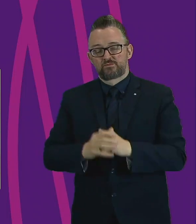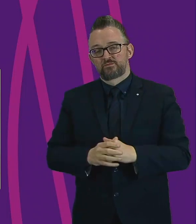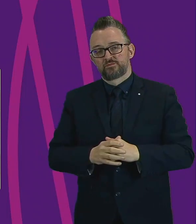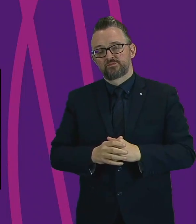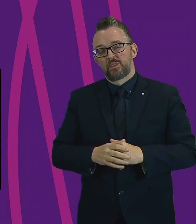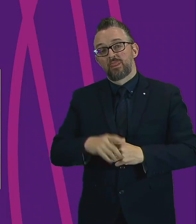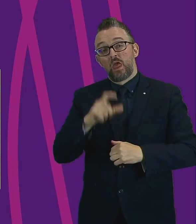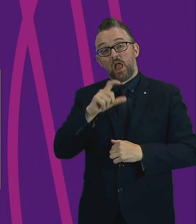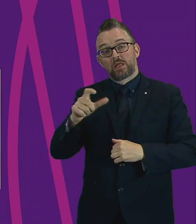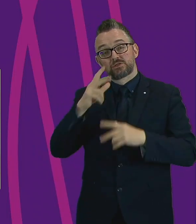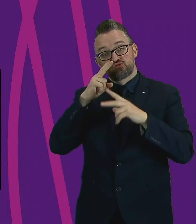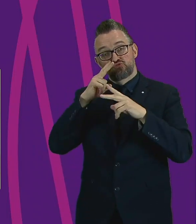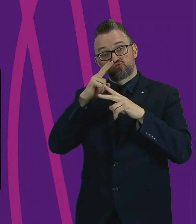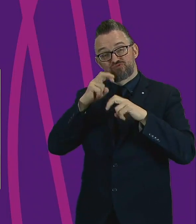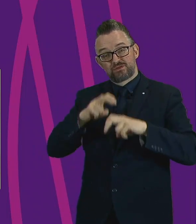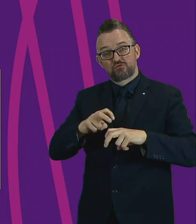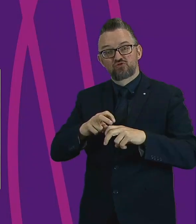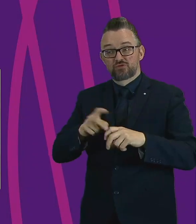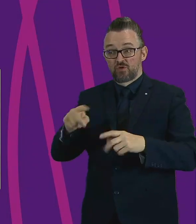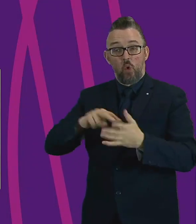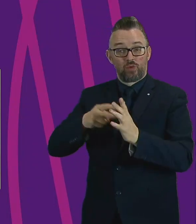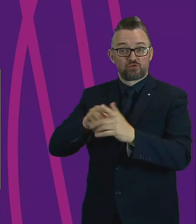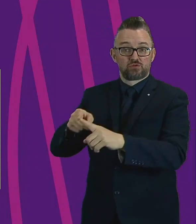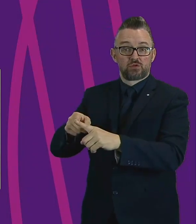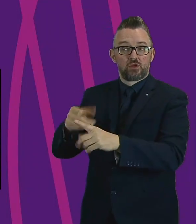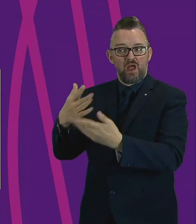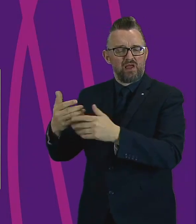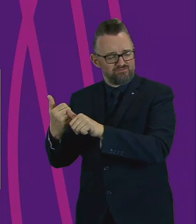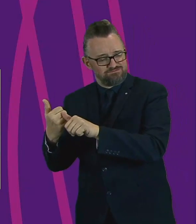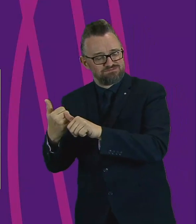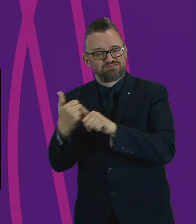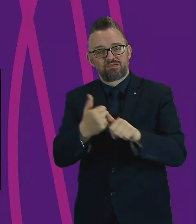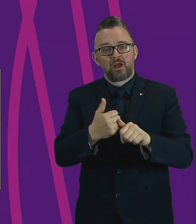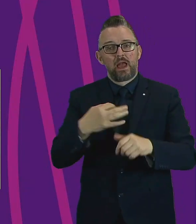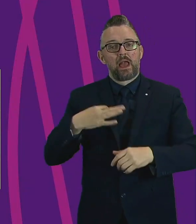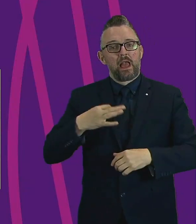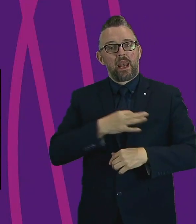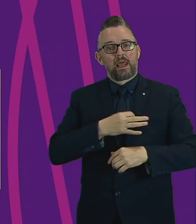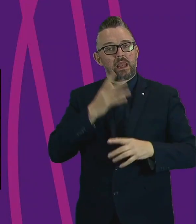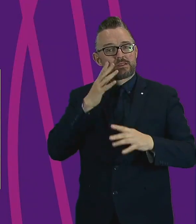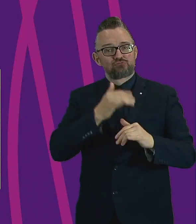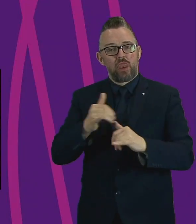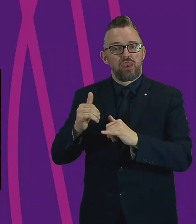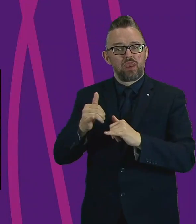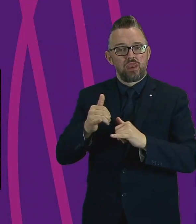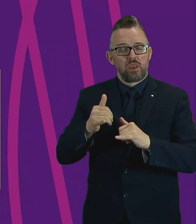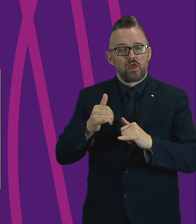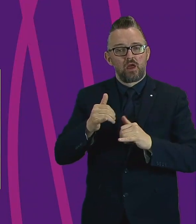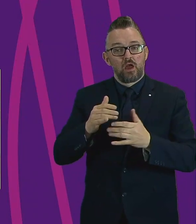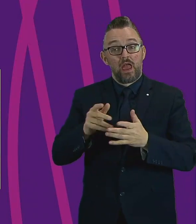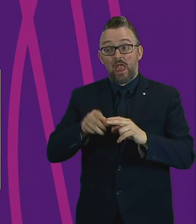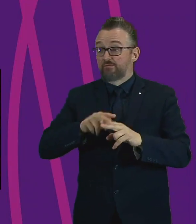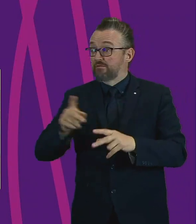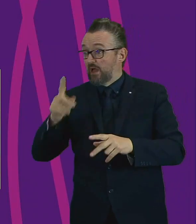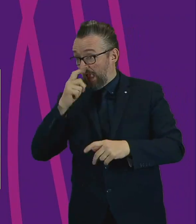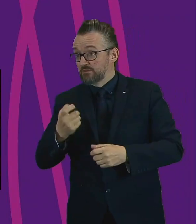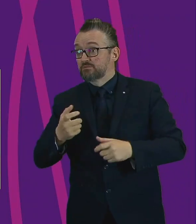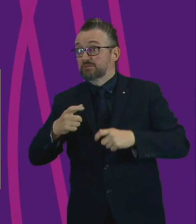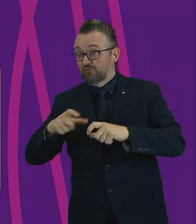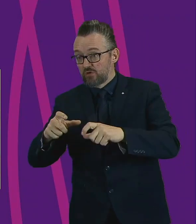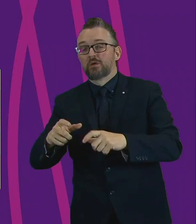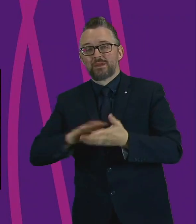UK, like many other health organisations, is also backing the restarting of clinical trials once the environment is right for them to restart and